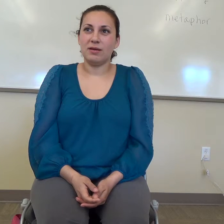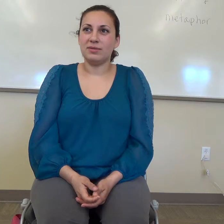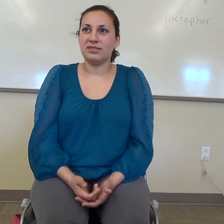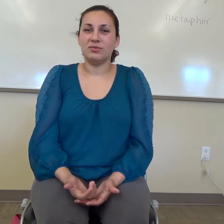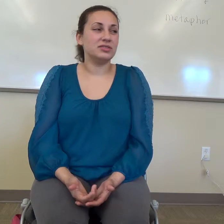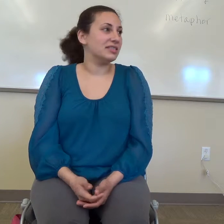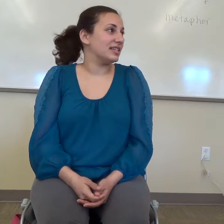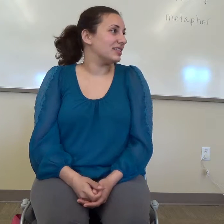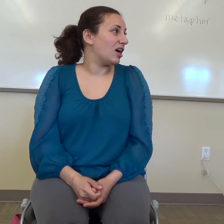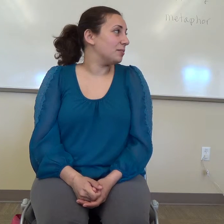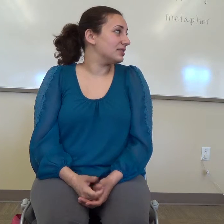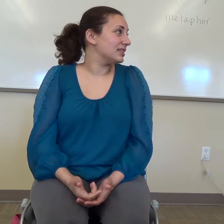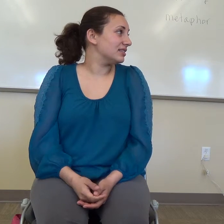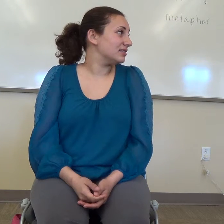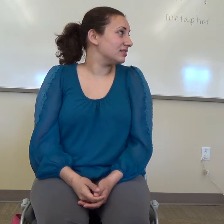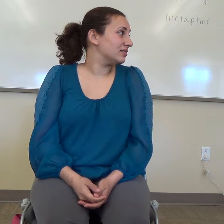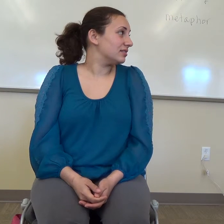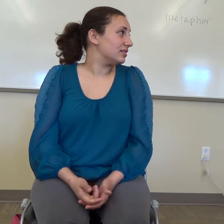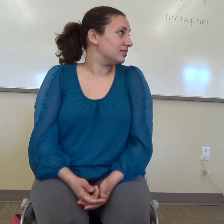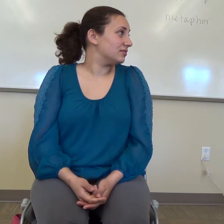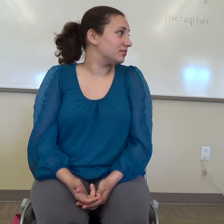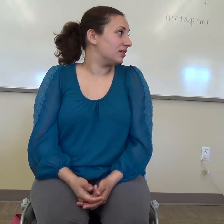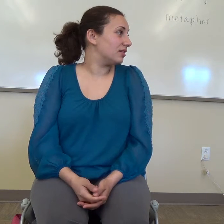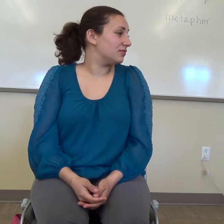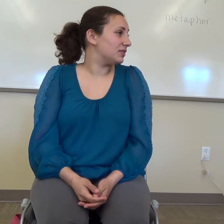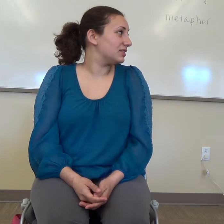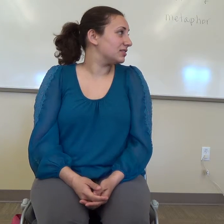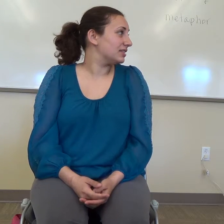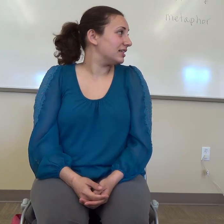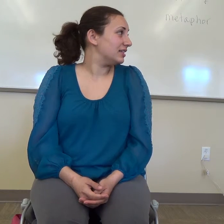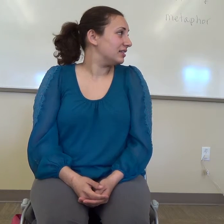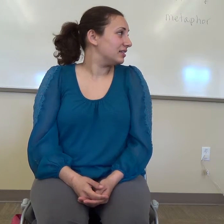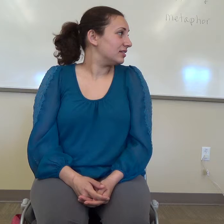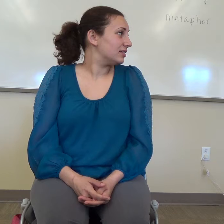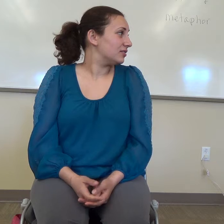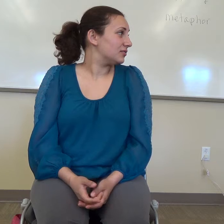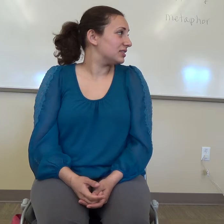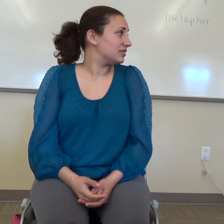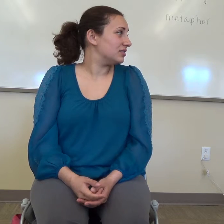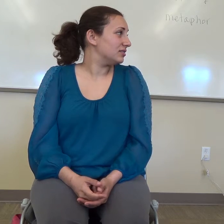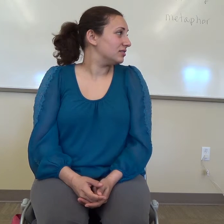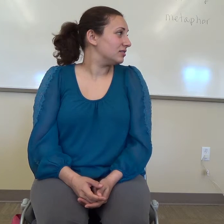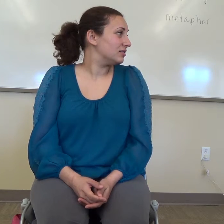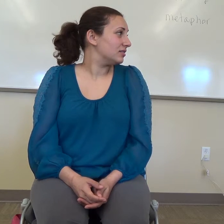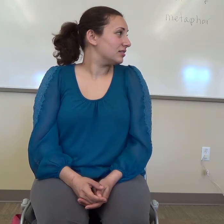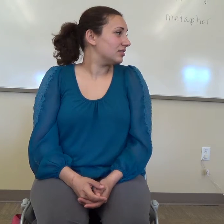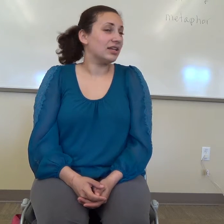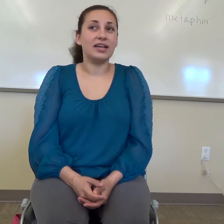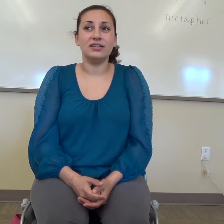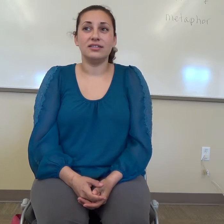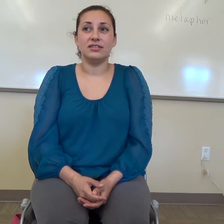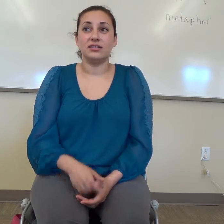Maybe someone would think that's the opposite Of what? of physically or Is physical. ridiculously the opposite of